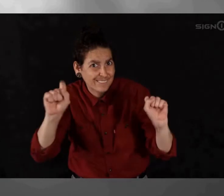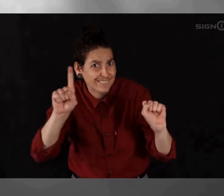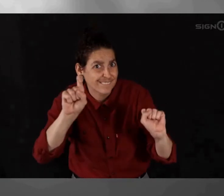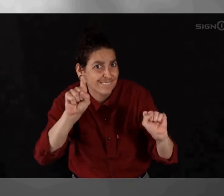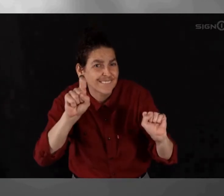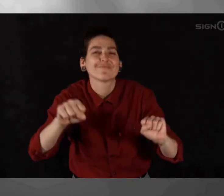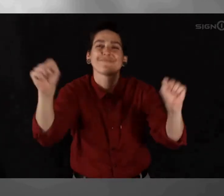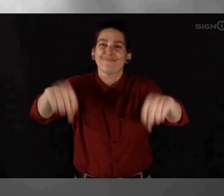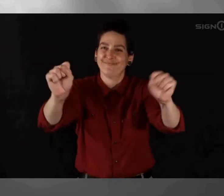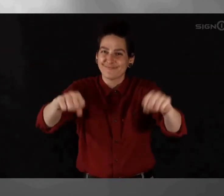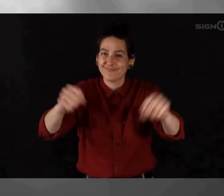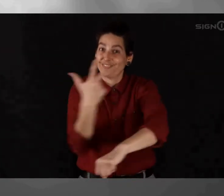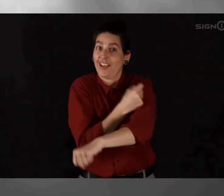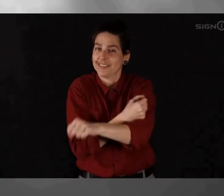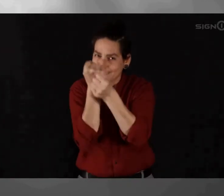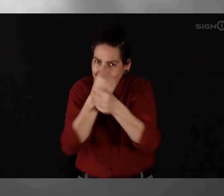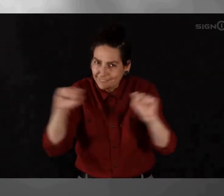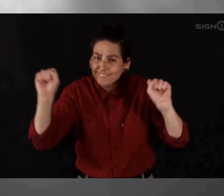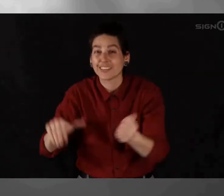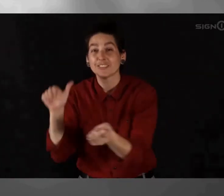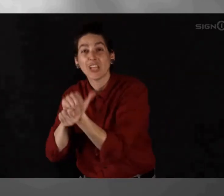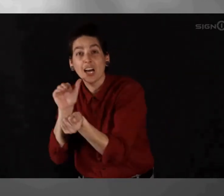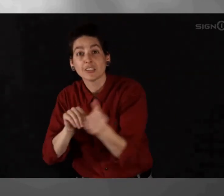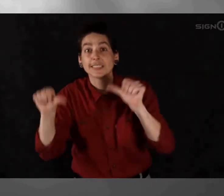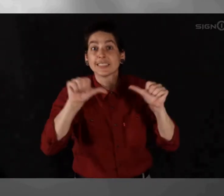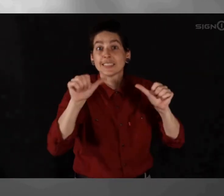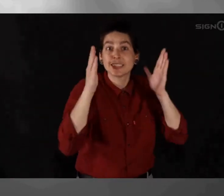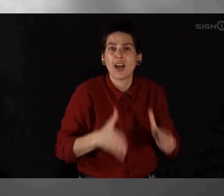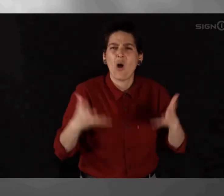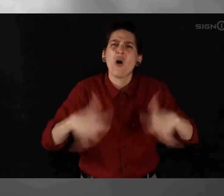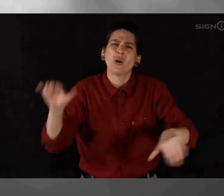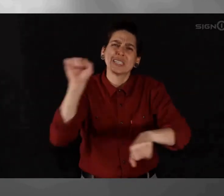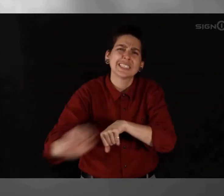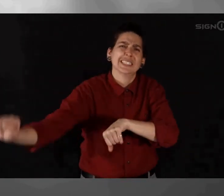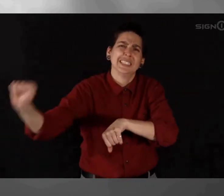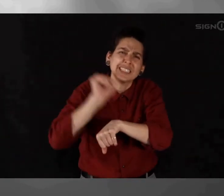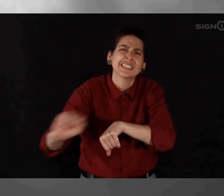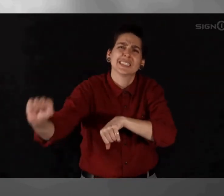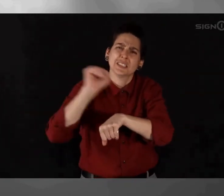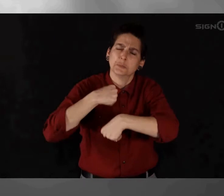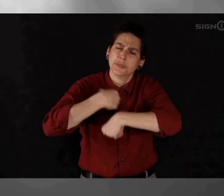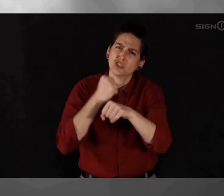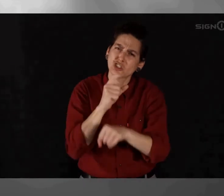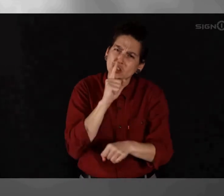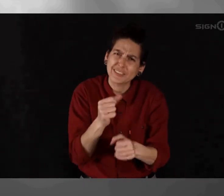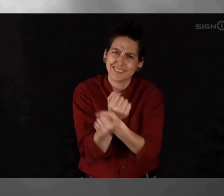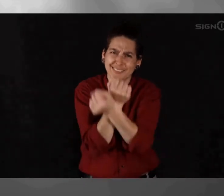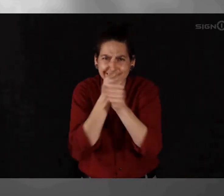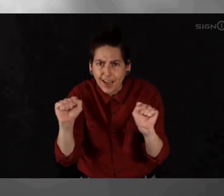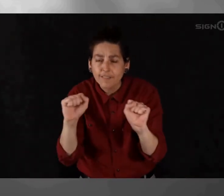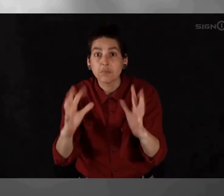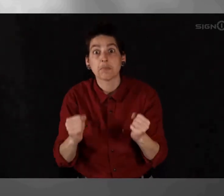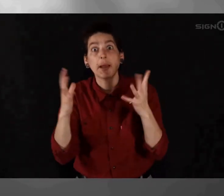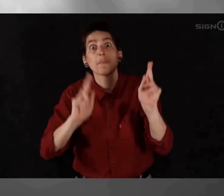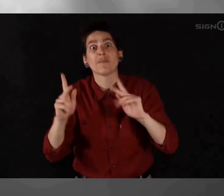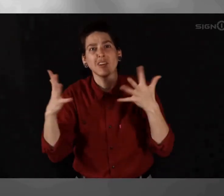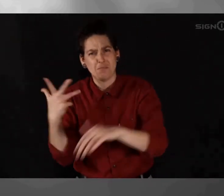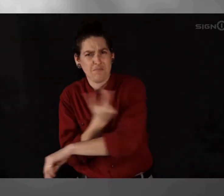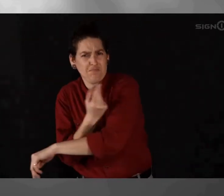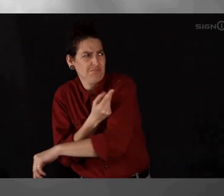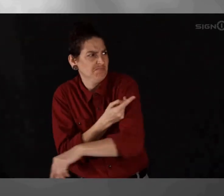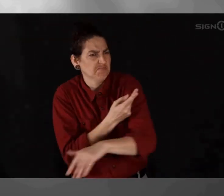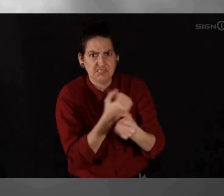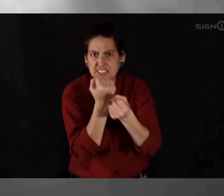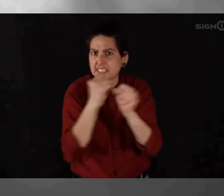the vaccine is safe. Doctors and scientists have done lots of work to make sure that it's safe. Many people have